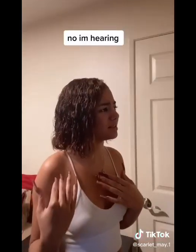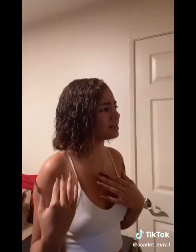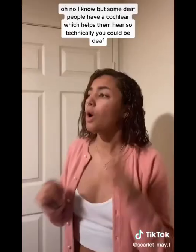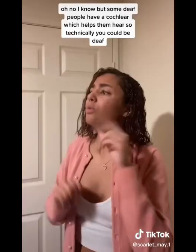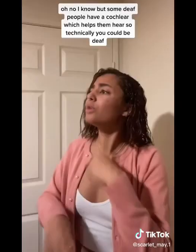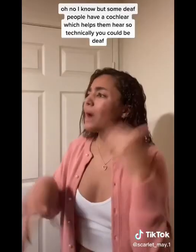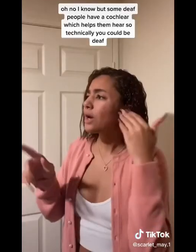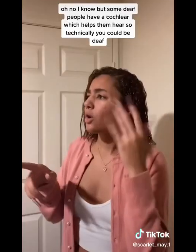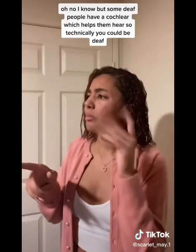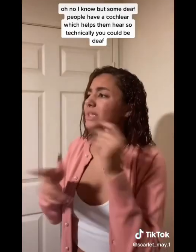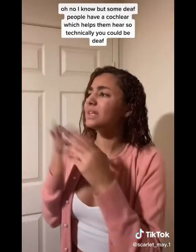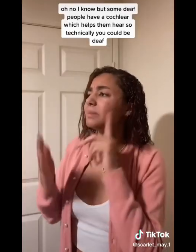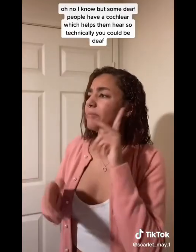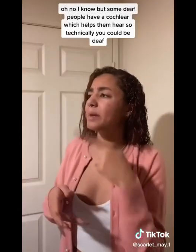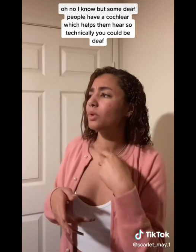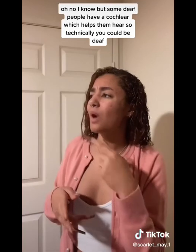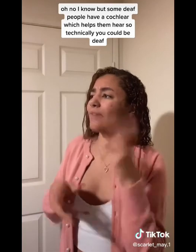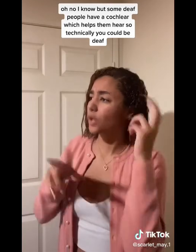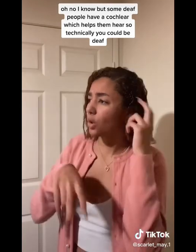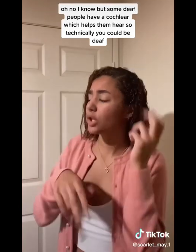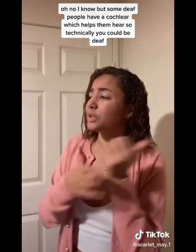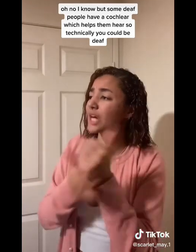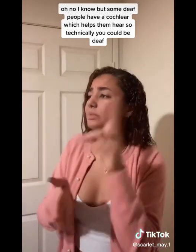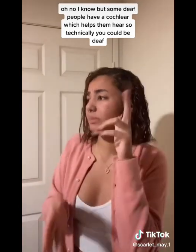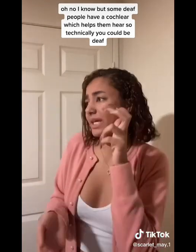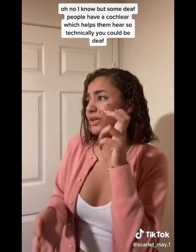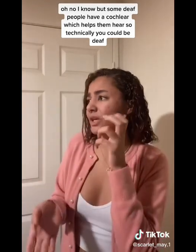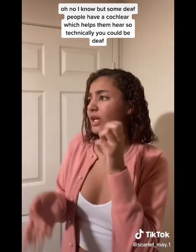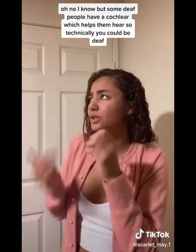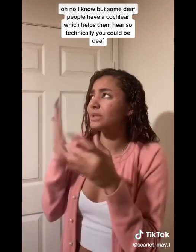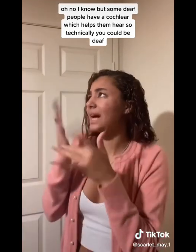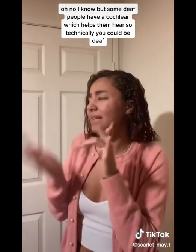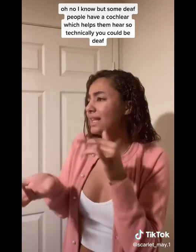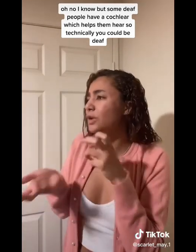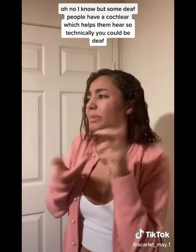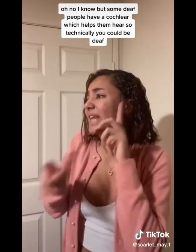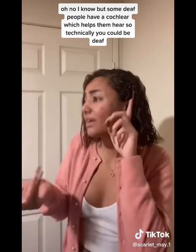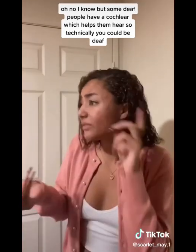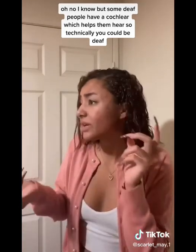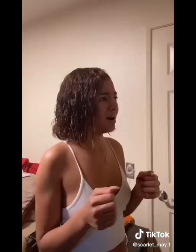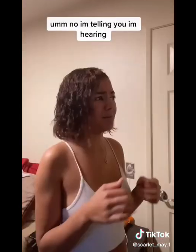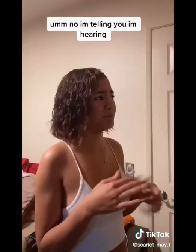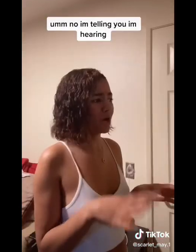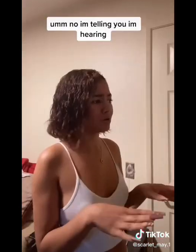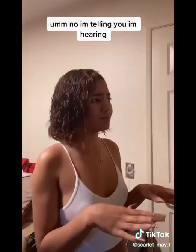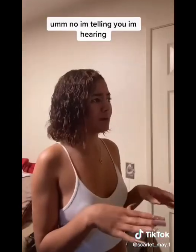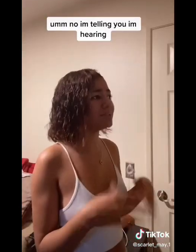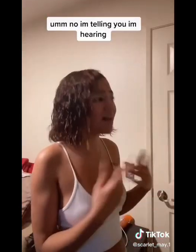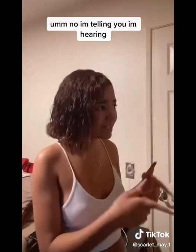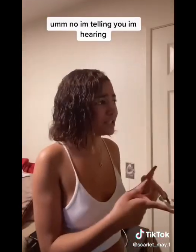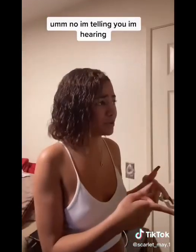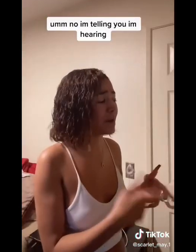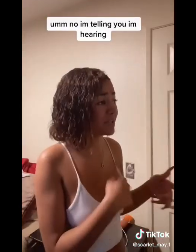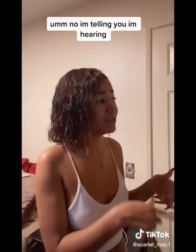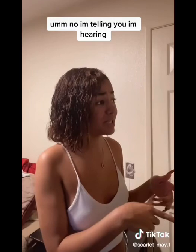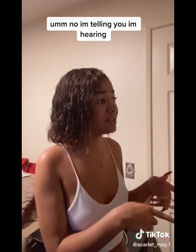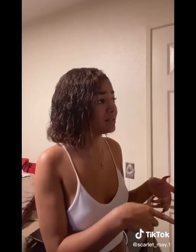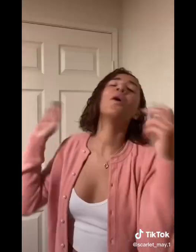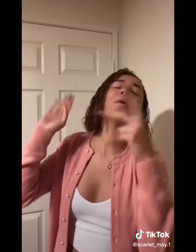Oh, no, I know, but some deaf people have a cochlear, which helps them hear, so technically you could be deaf. No, I'm telling you I'm hearing. Oh, okay,